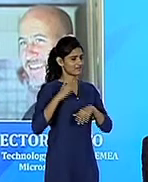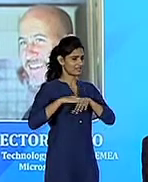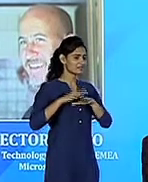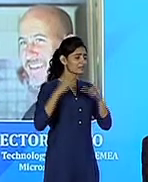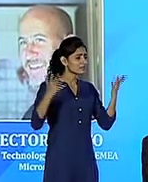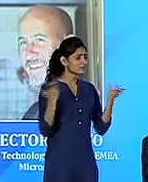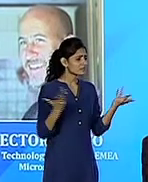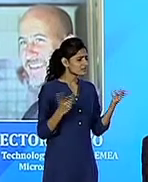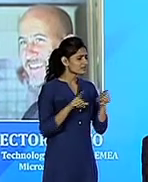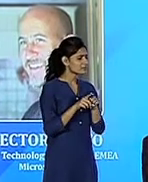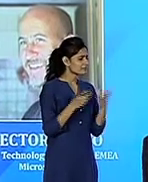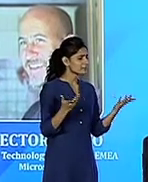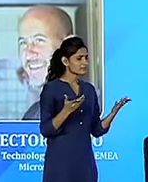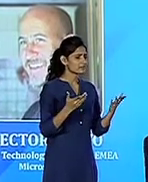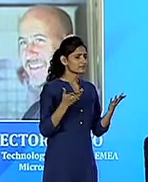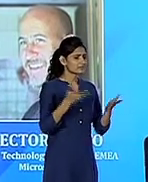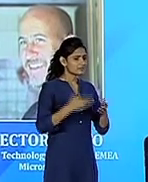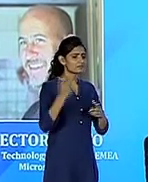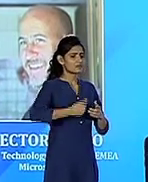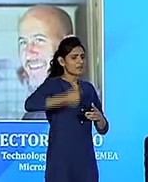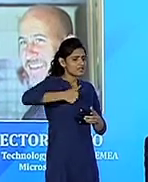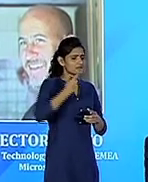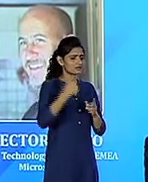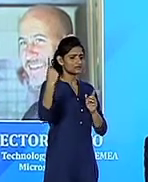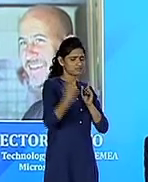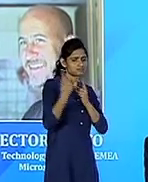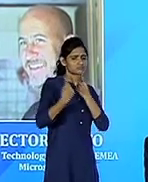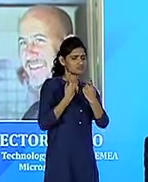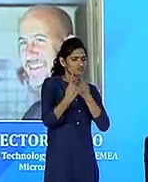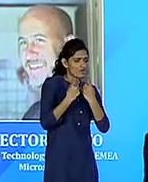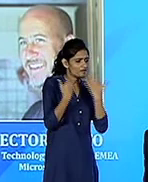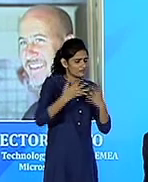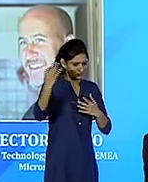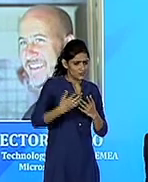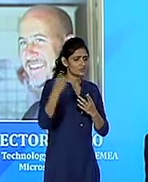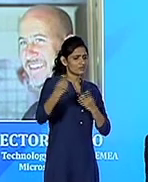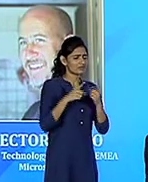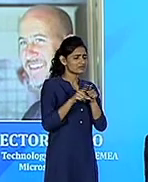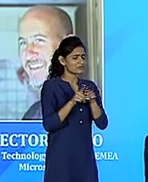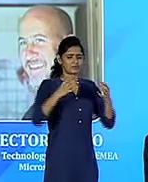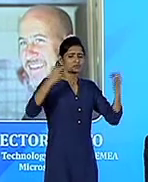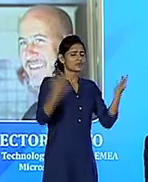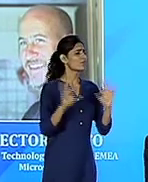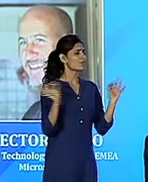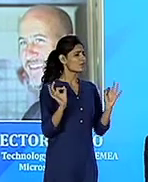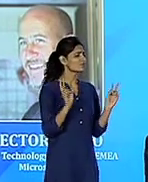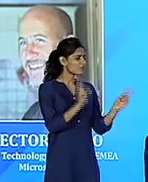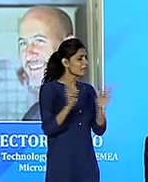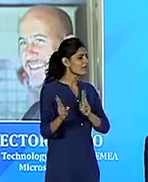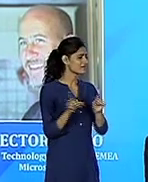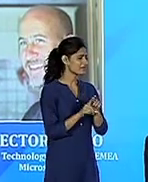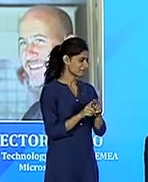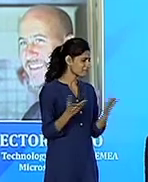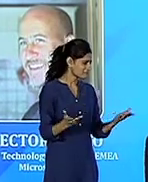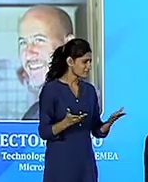I would like you to manage a new employee, new hire. And that was nothing new, but he says, but this lady